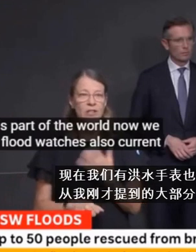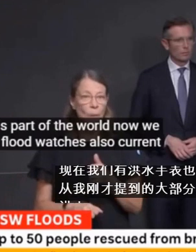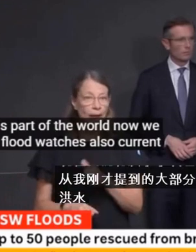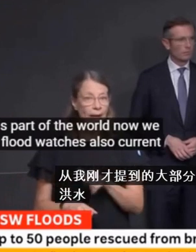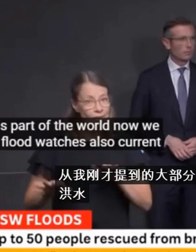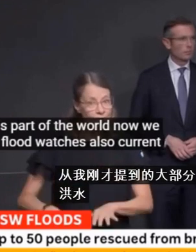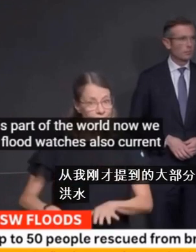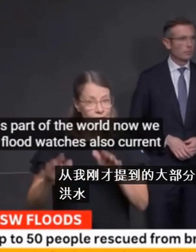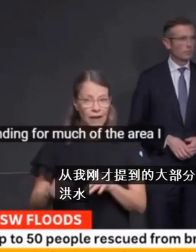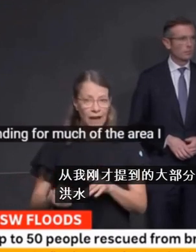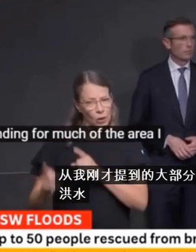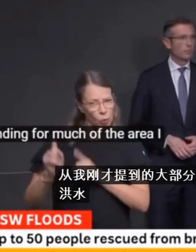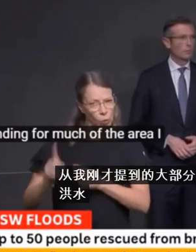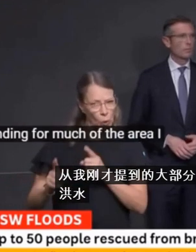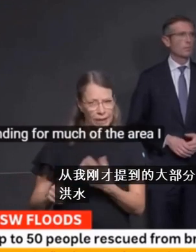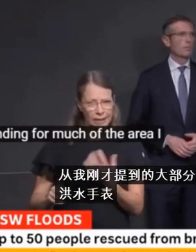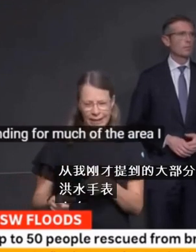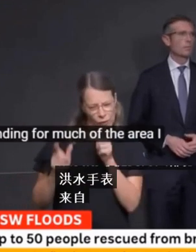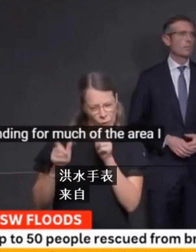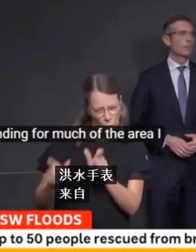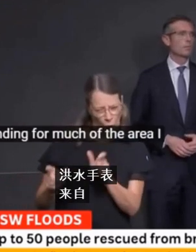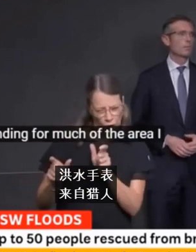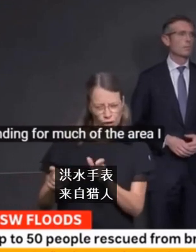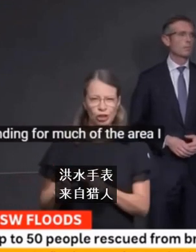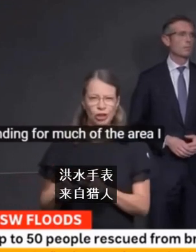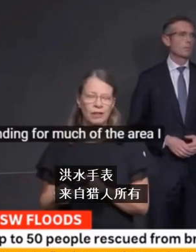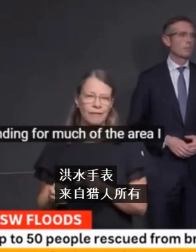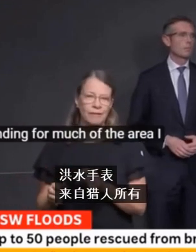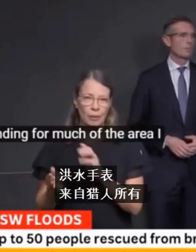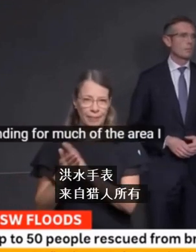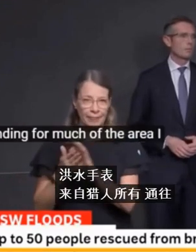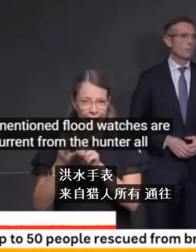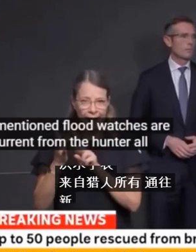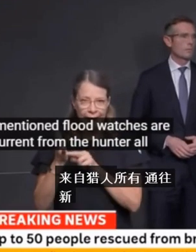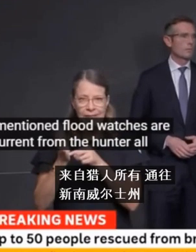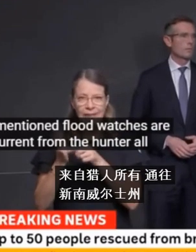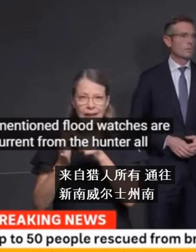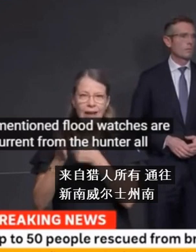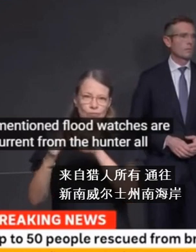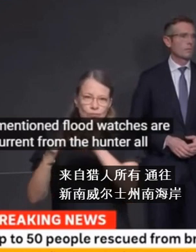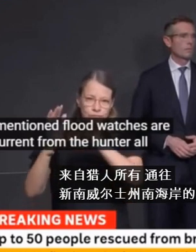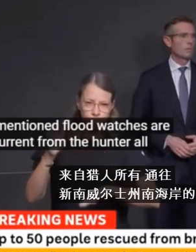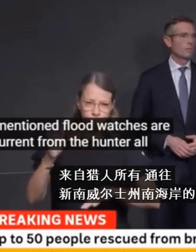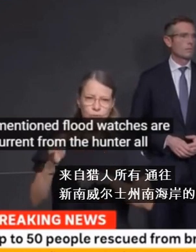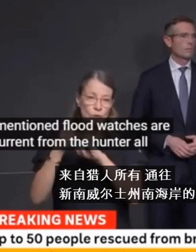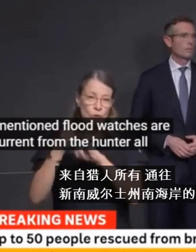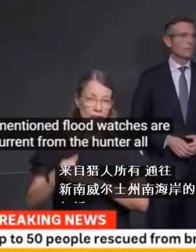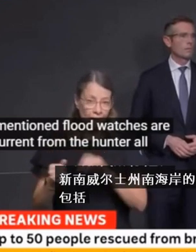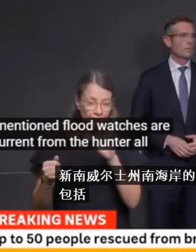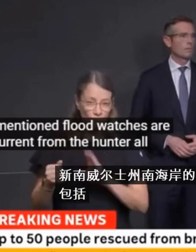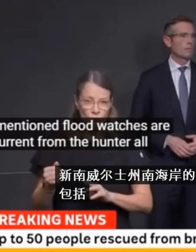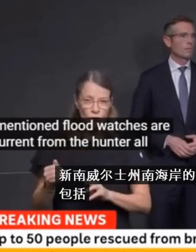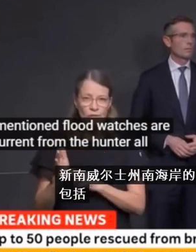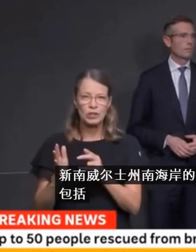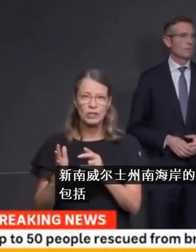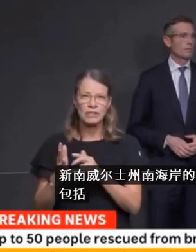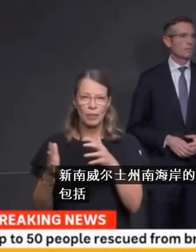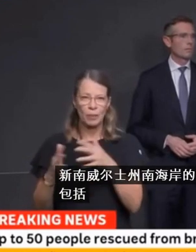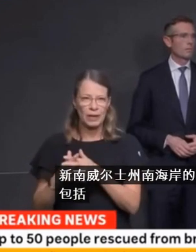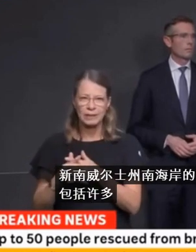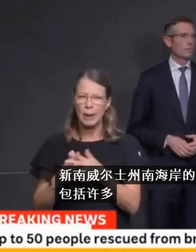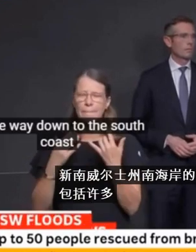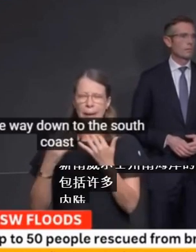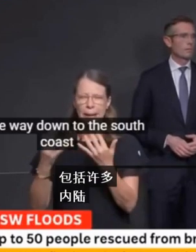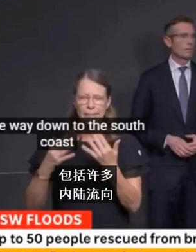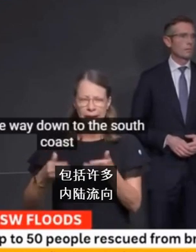area I just mentioned. Flood watches are current from the Hunter all the way down to the south coast of New South Wales, and that includes many river